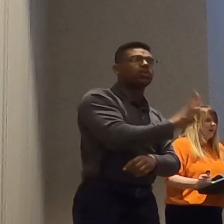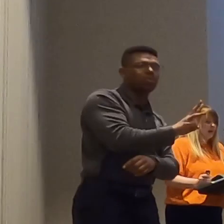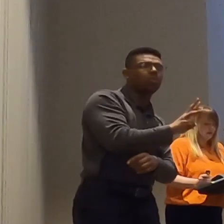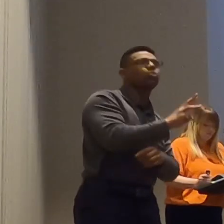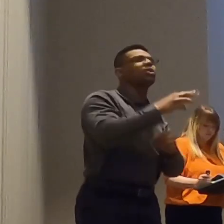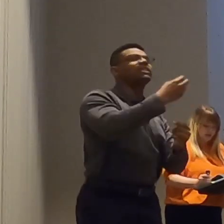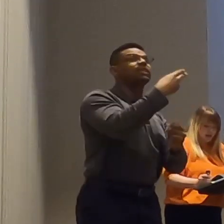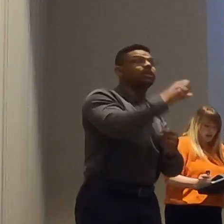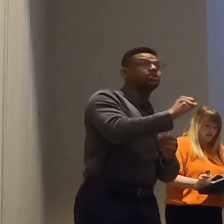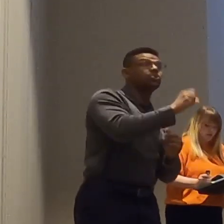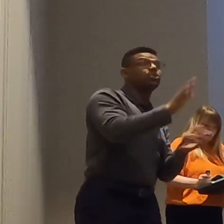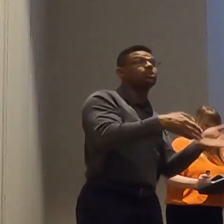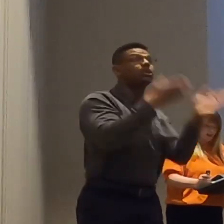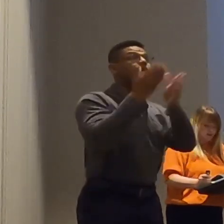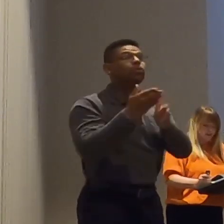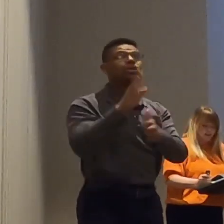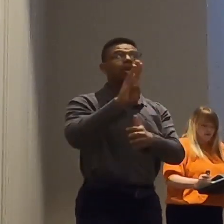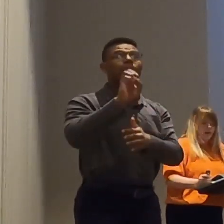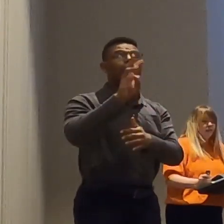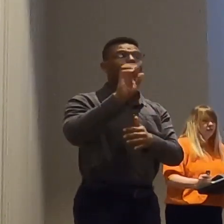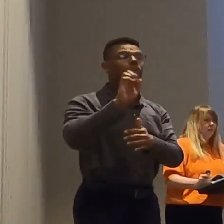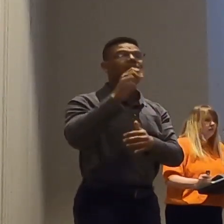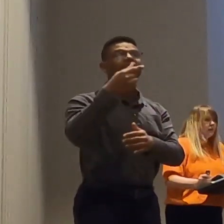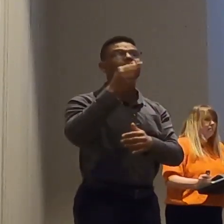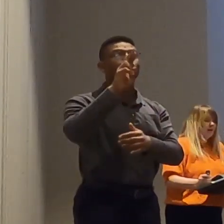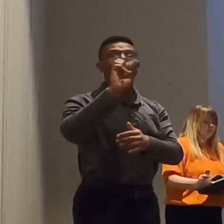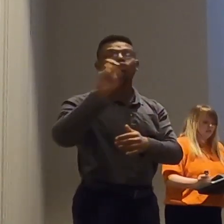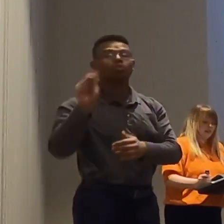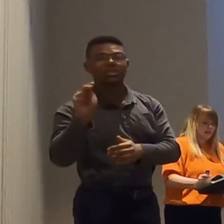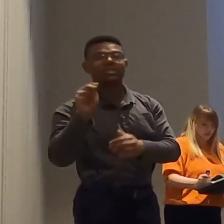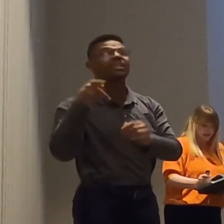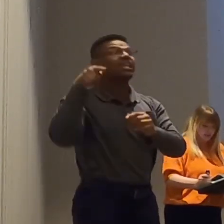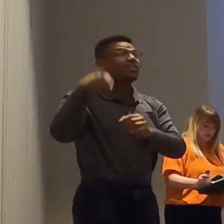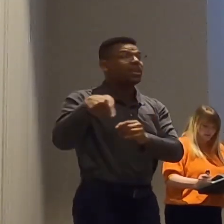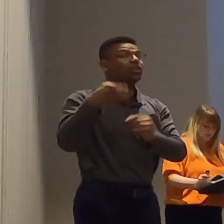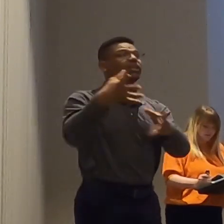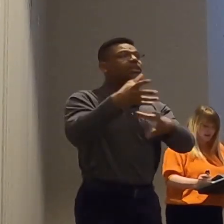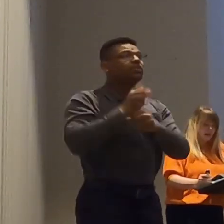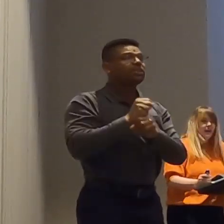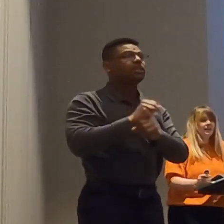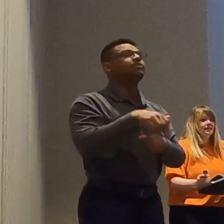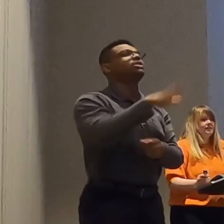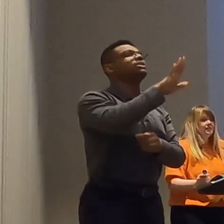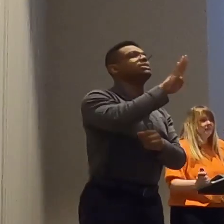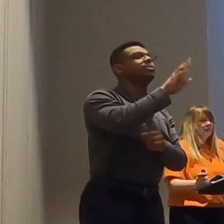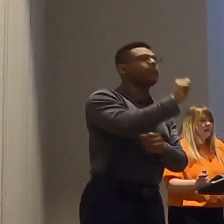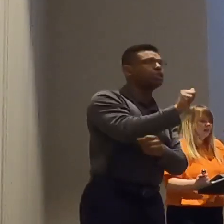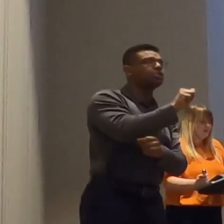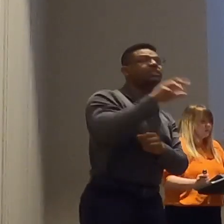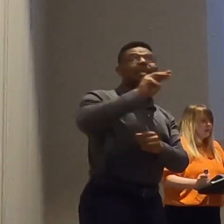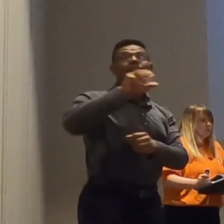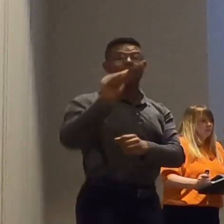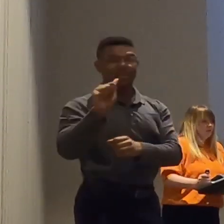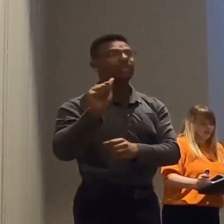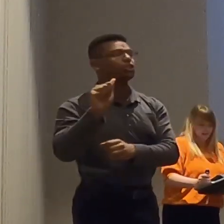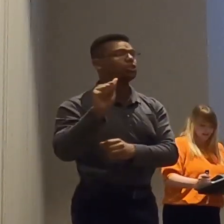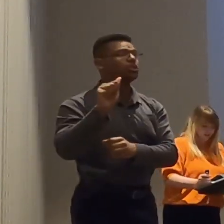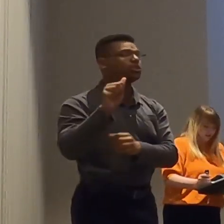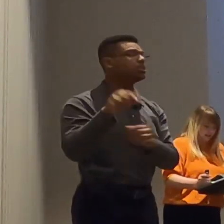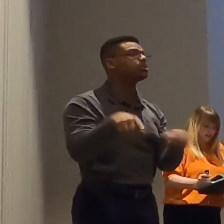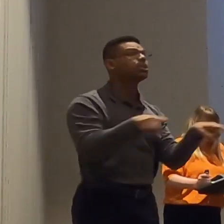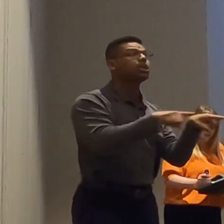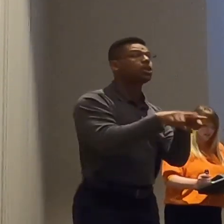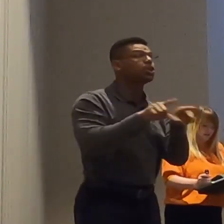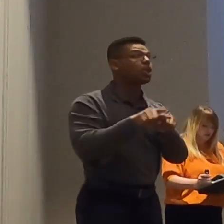Green in Ohio. And it was there he received a bachelor's and master's in education. In 1979, also at